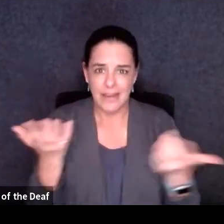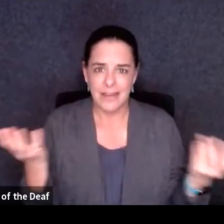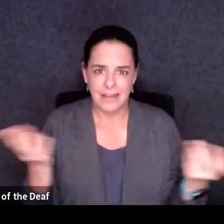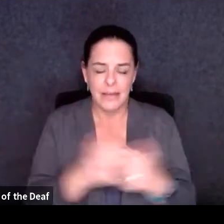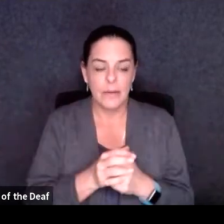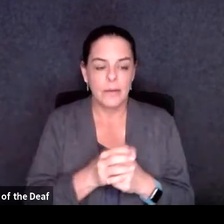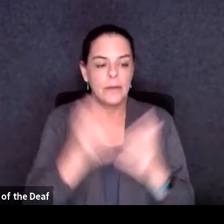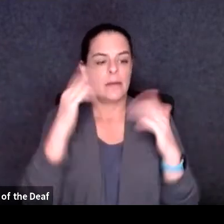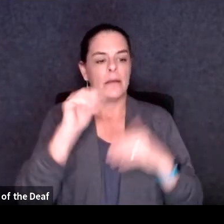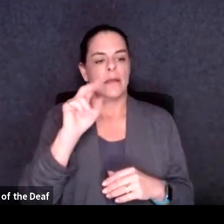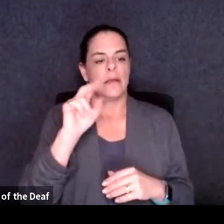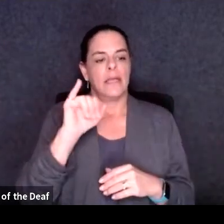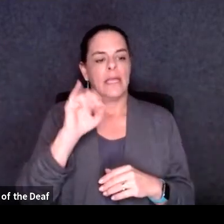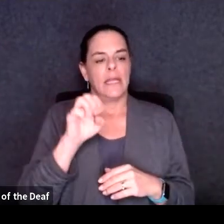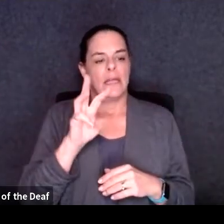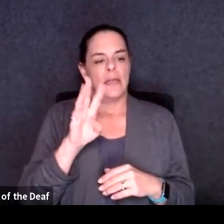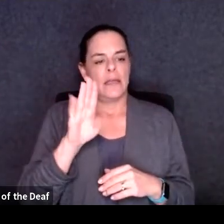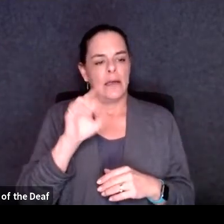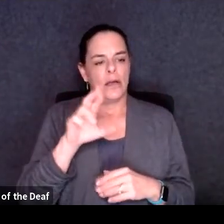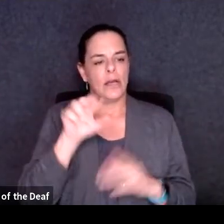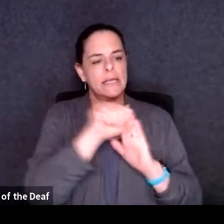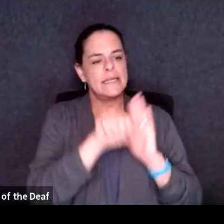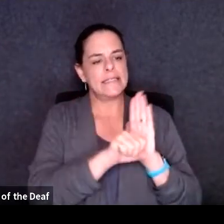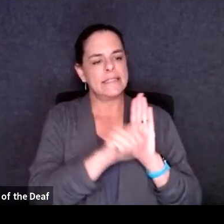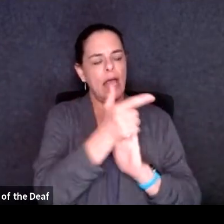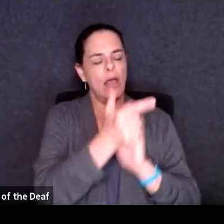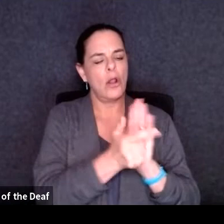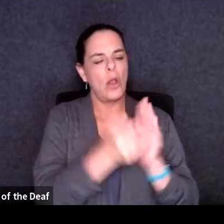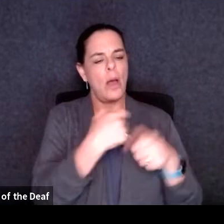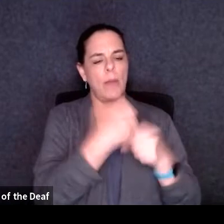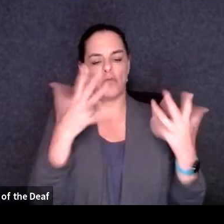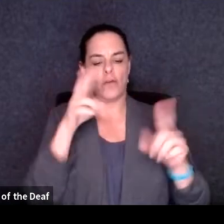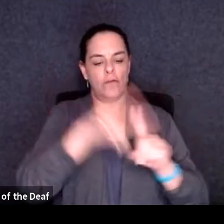with WBIR, state lawmakers have already filed a